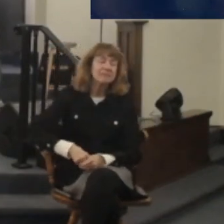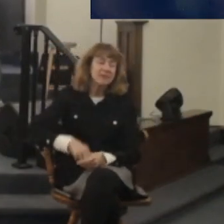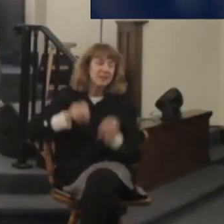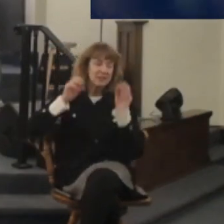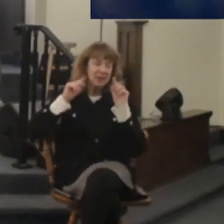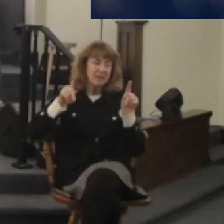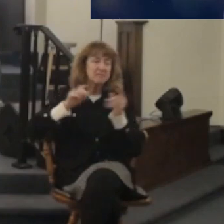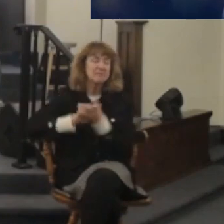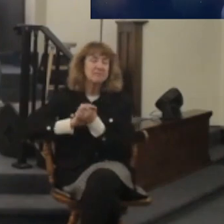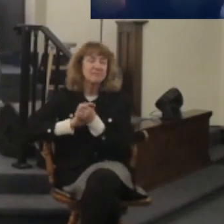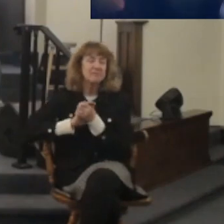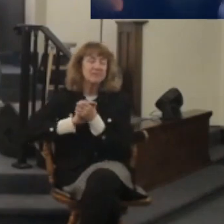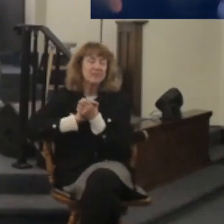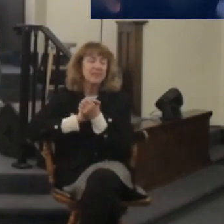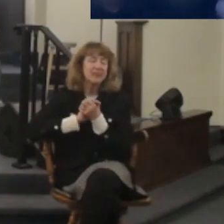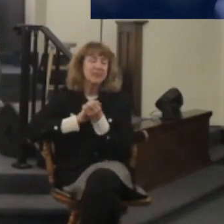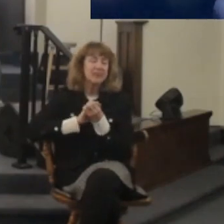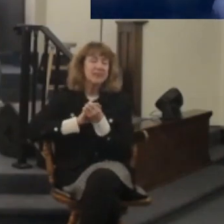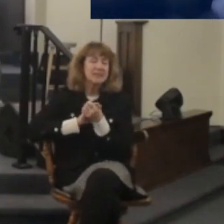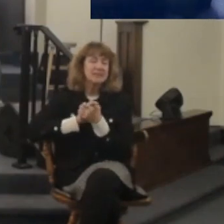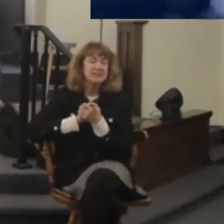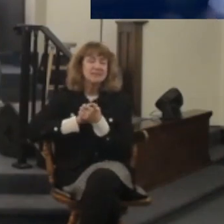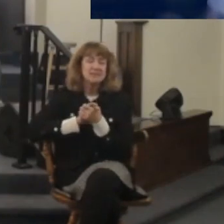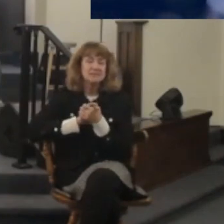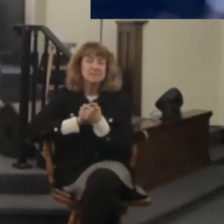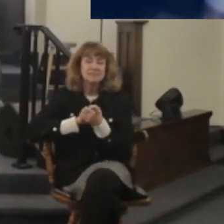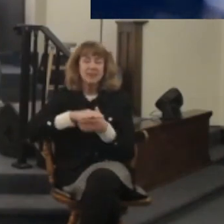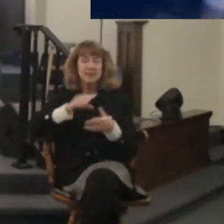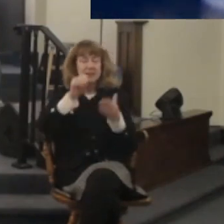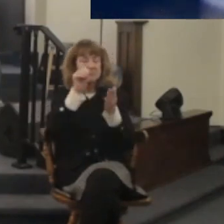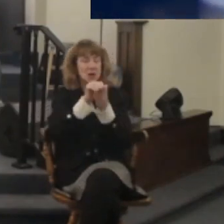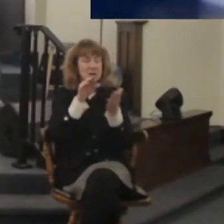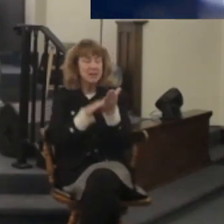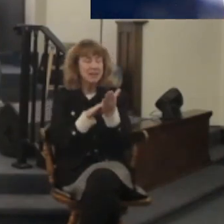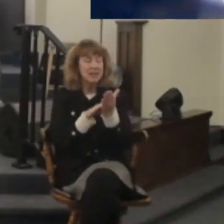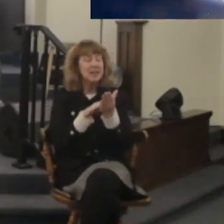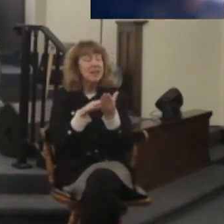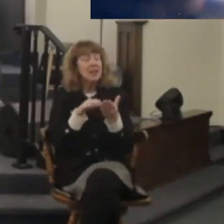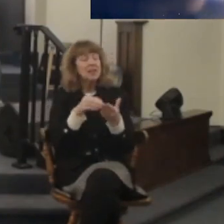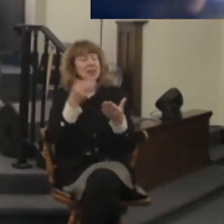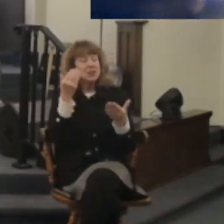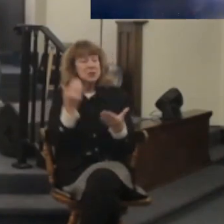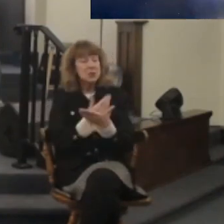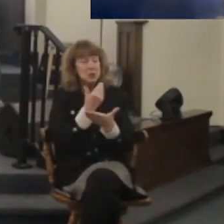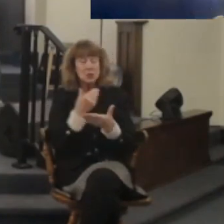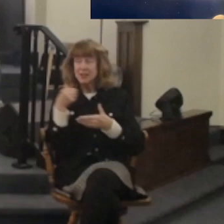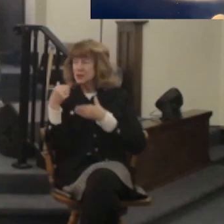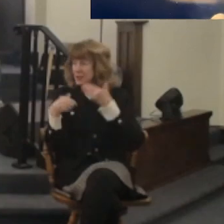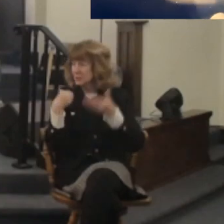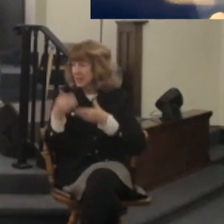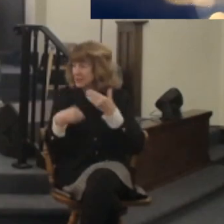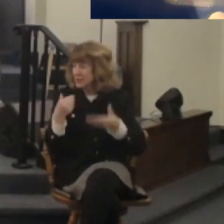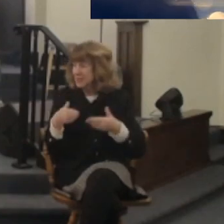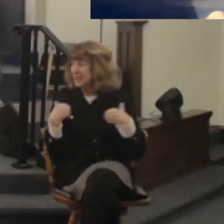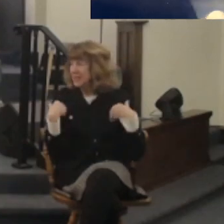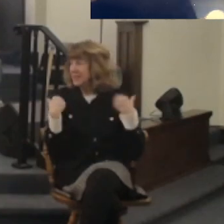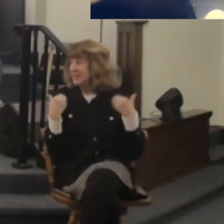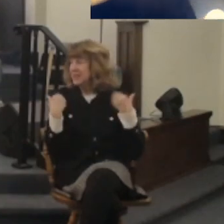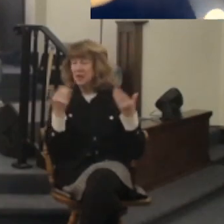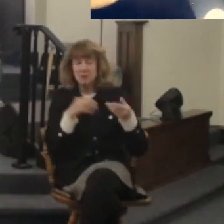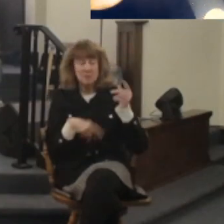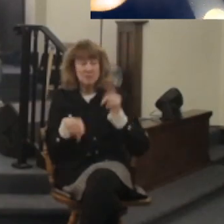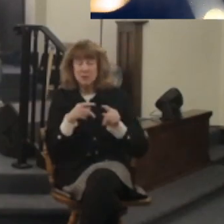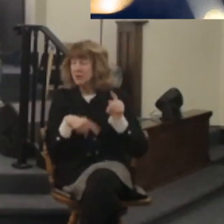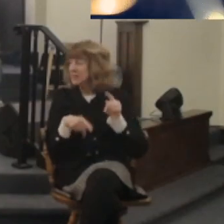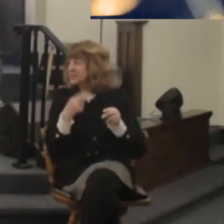Okay? And just so you go ahead and mark on your calendar, the New Generation, which is what our youth group is called,